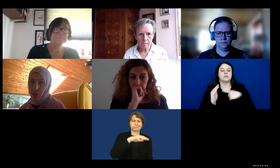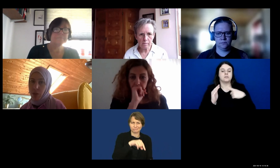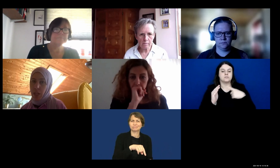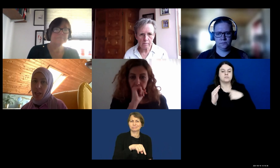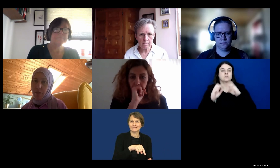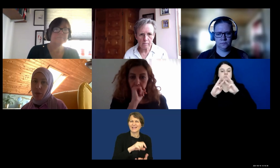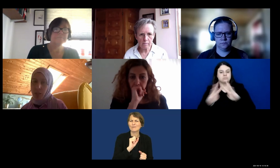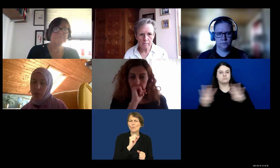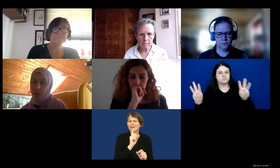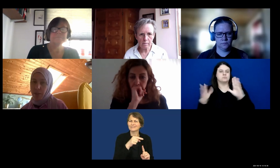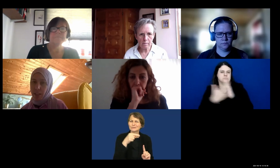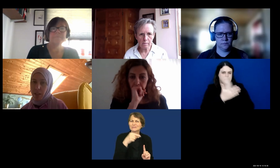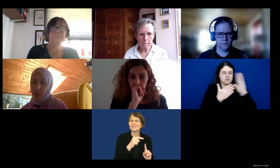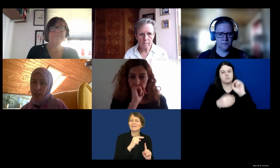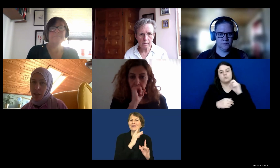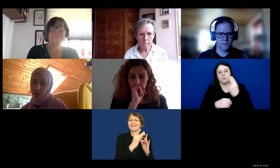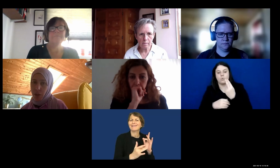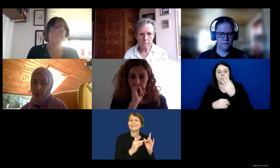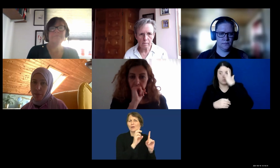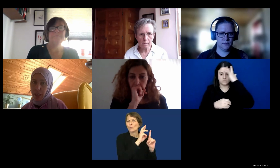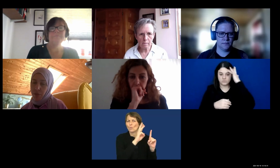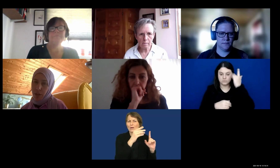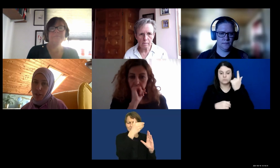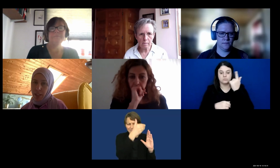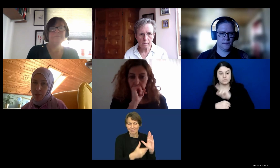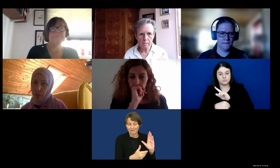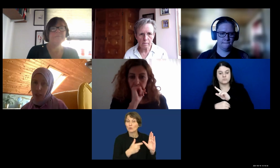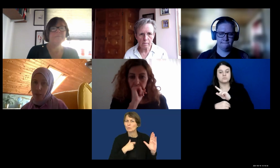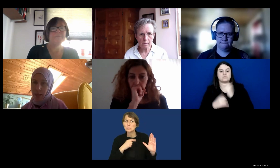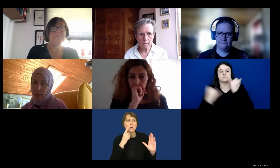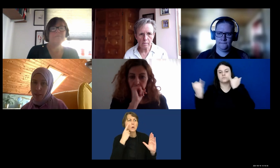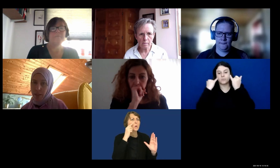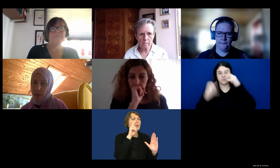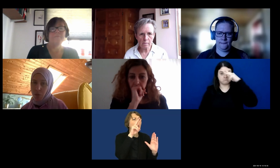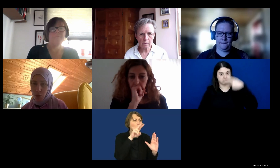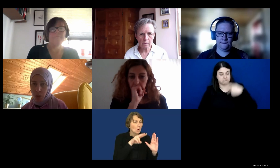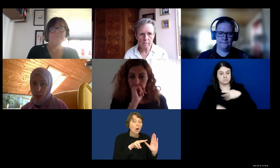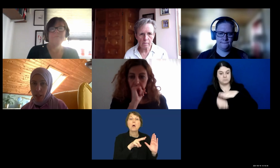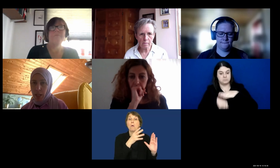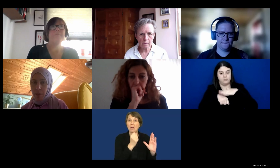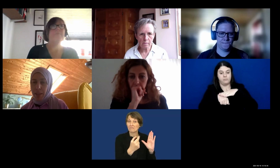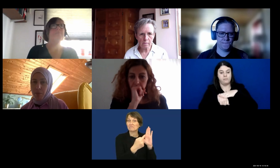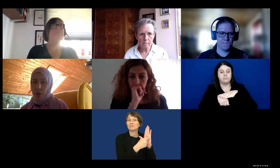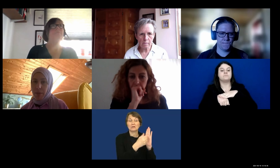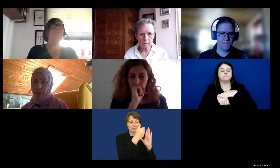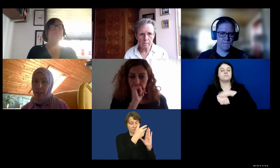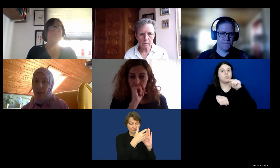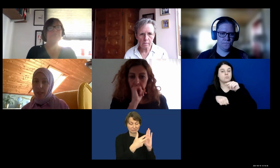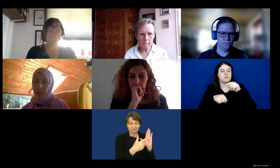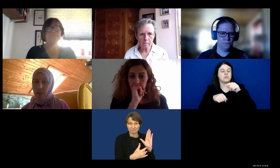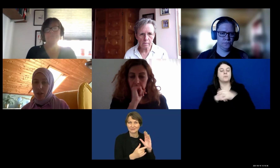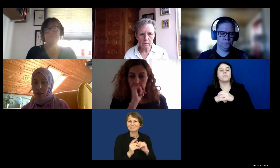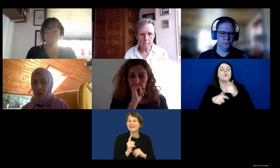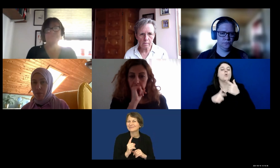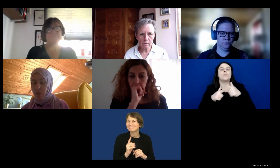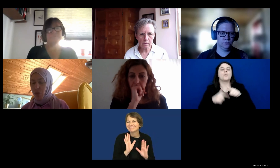website, so everyone who is affected can inform himself or herself via this tool. But the problem is that